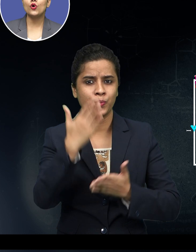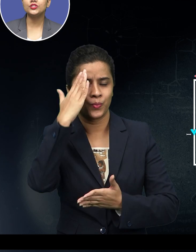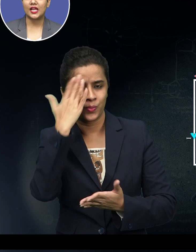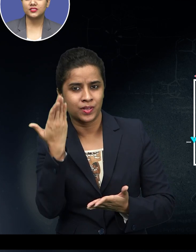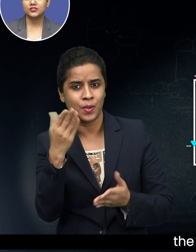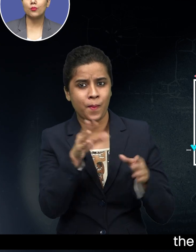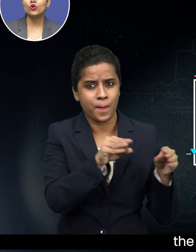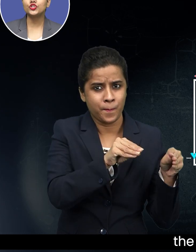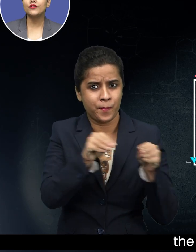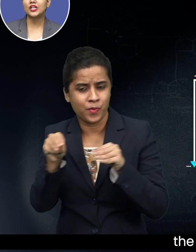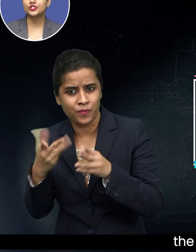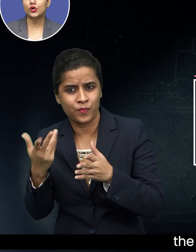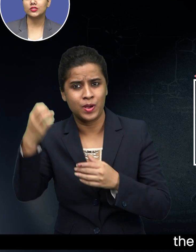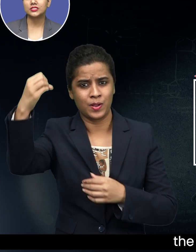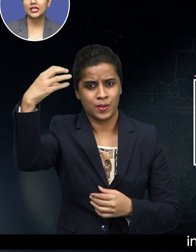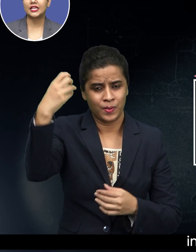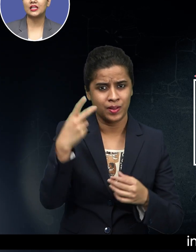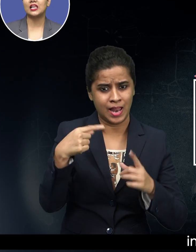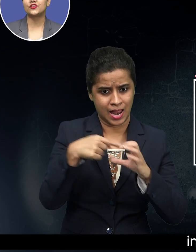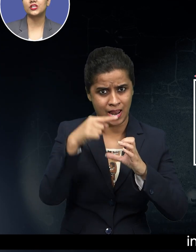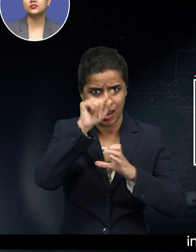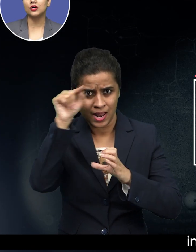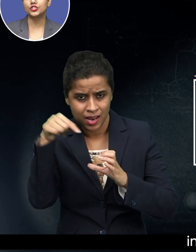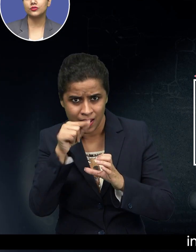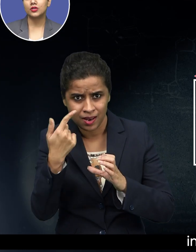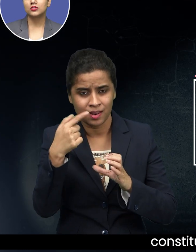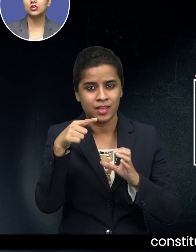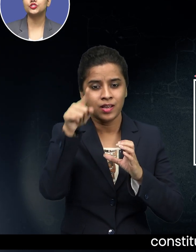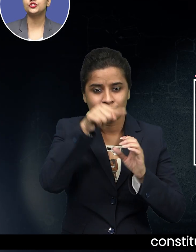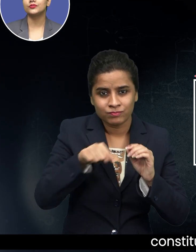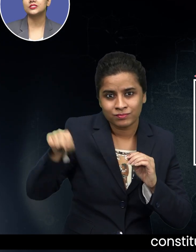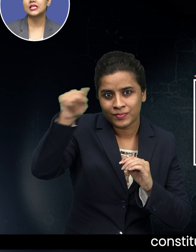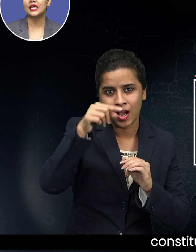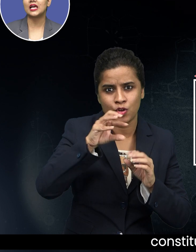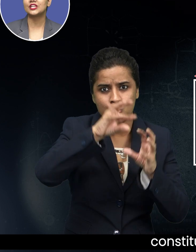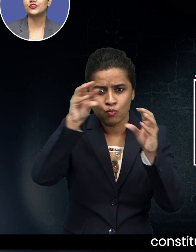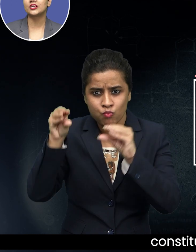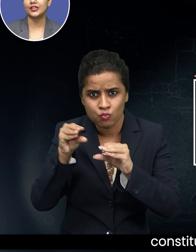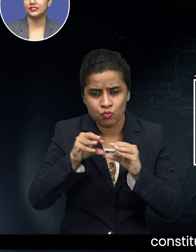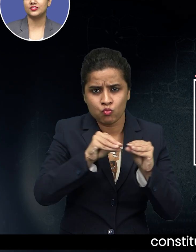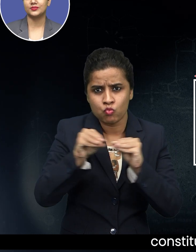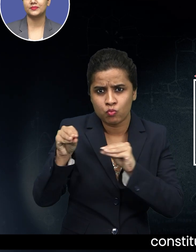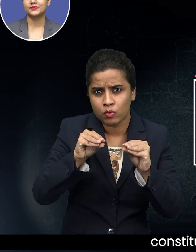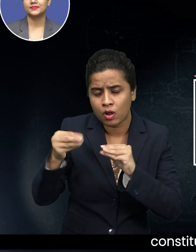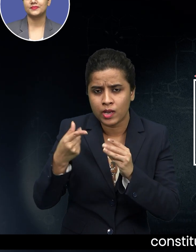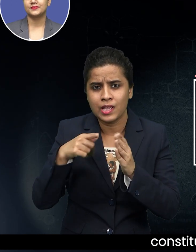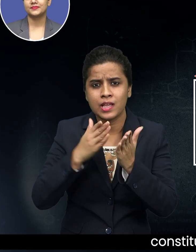We know that the motion of electrons in an electric circuit constitutes an electric